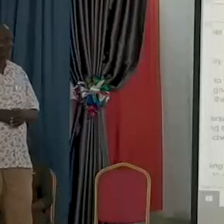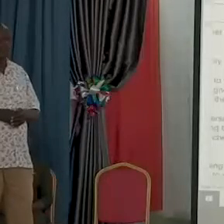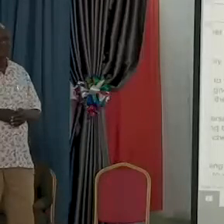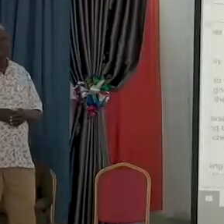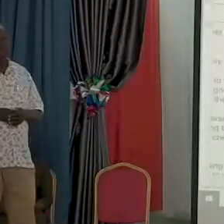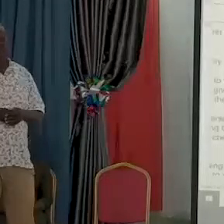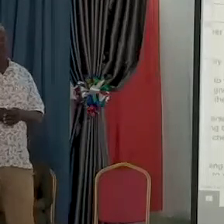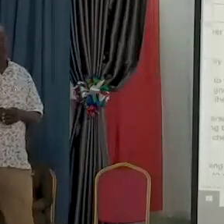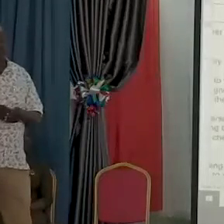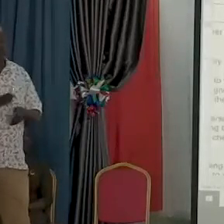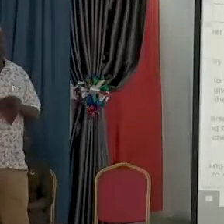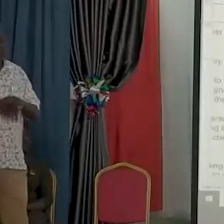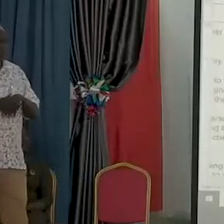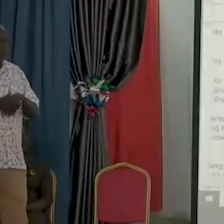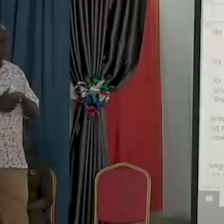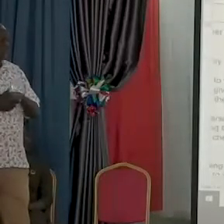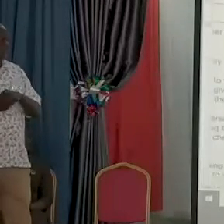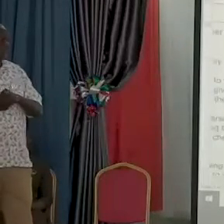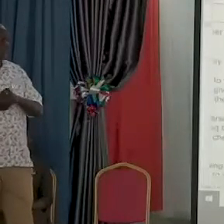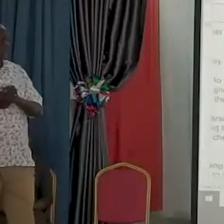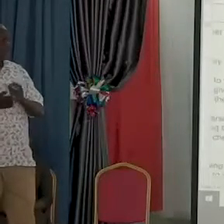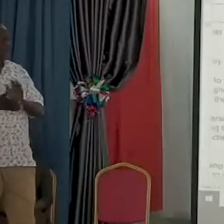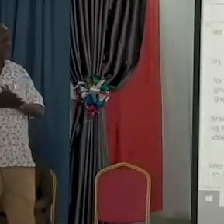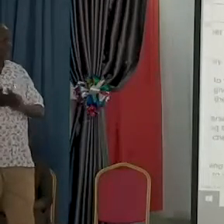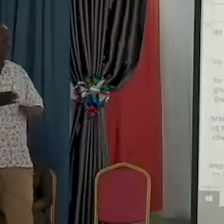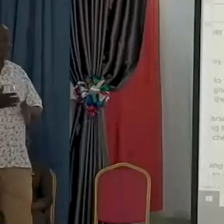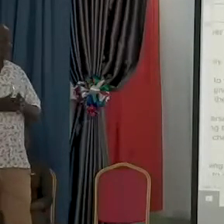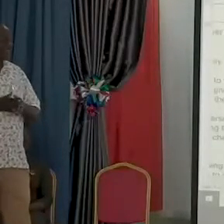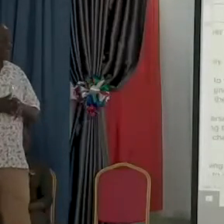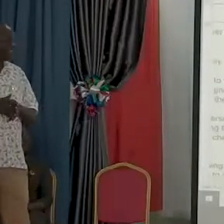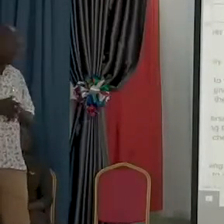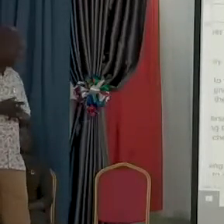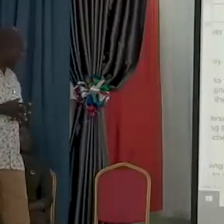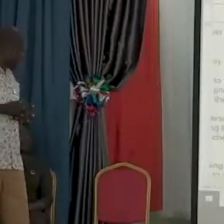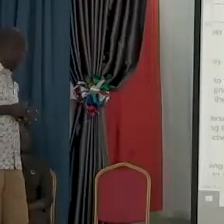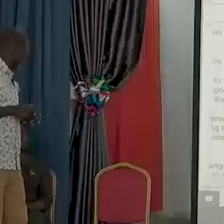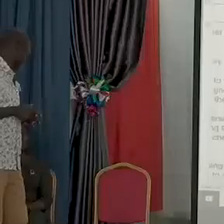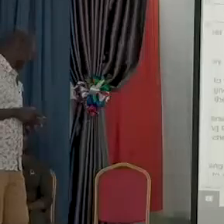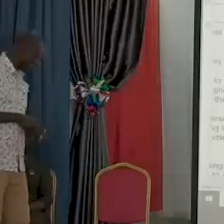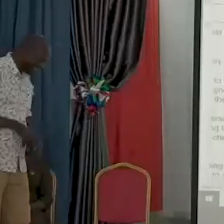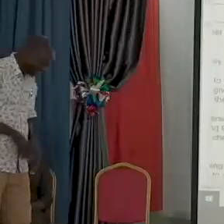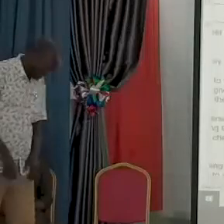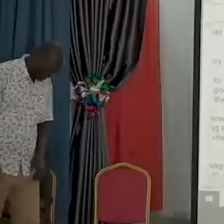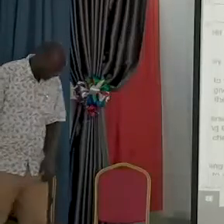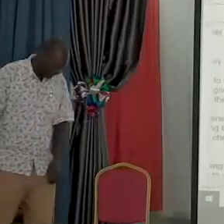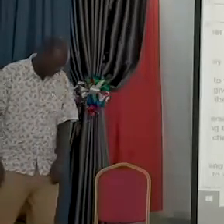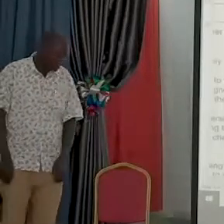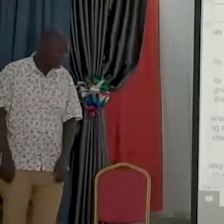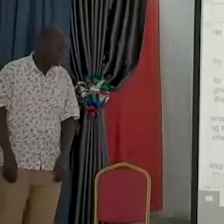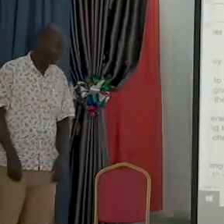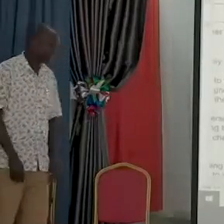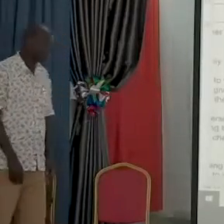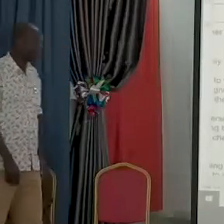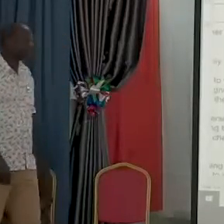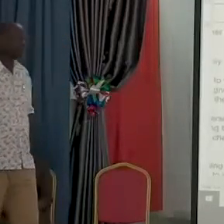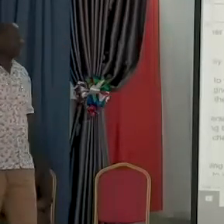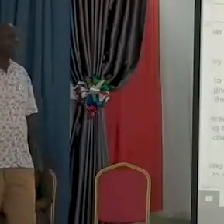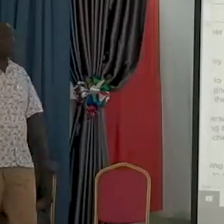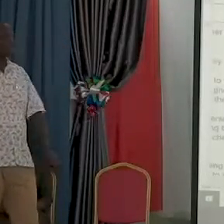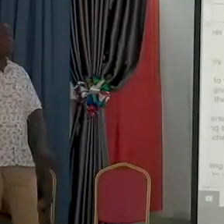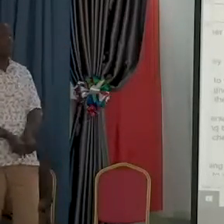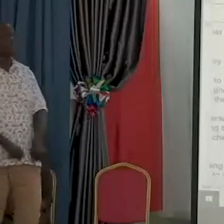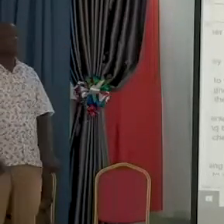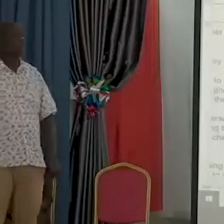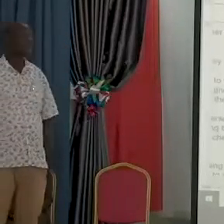Oh, repeat? Sorry. You don't understand a word I'm saying. I'm so